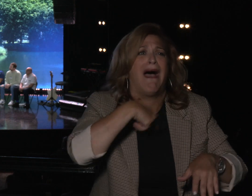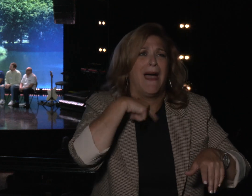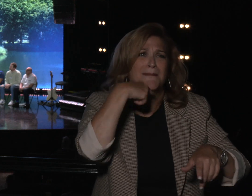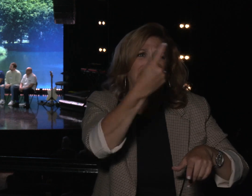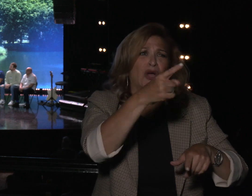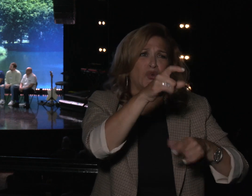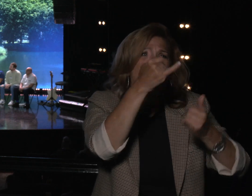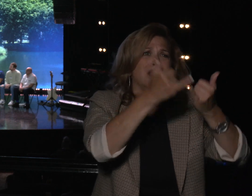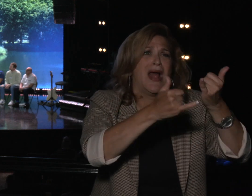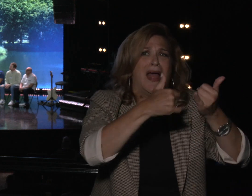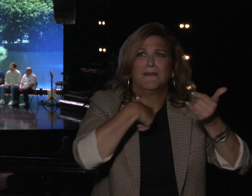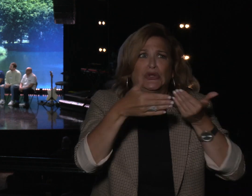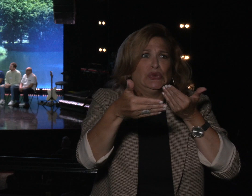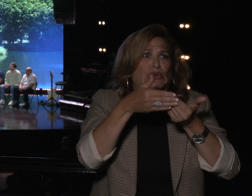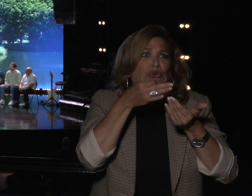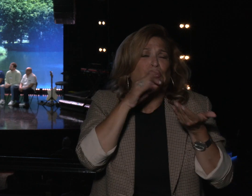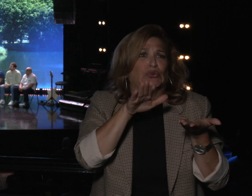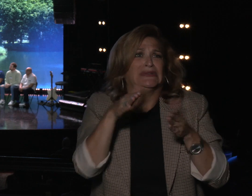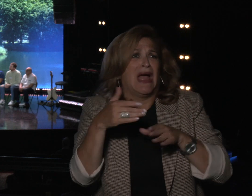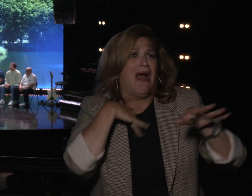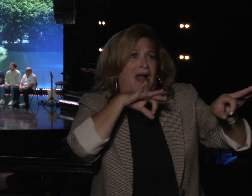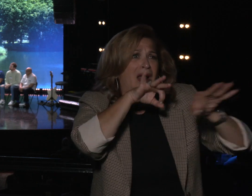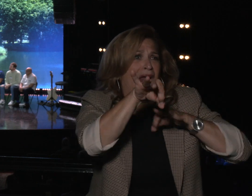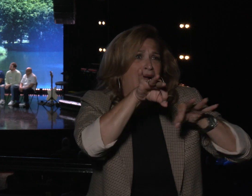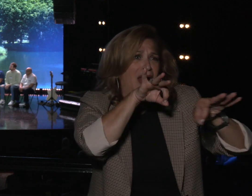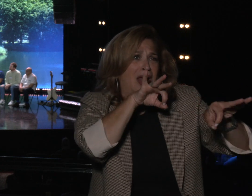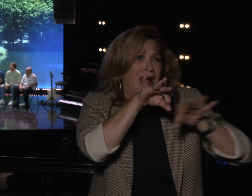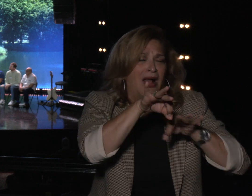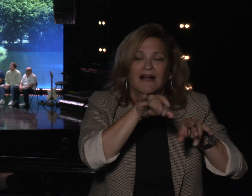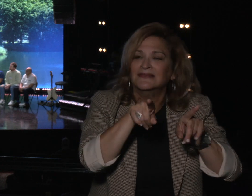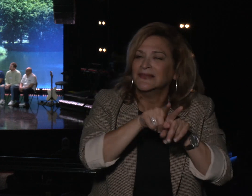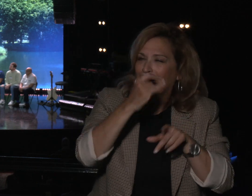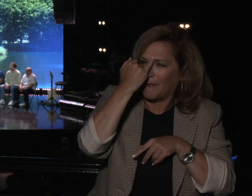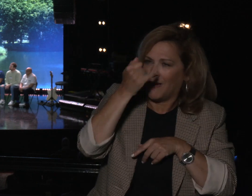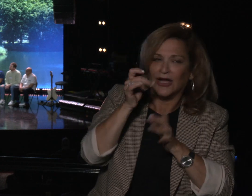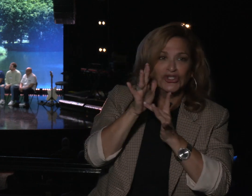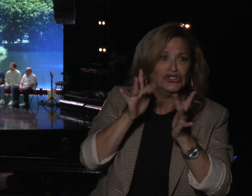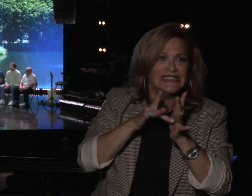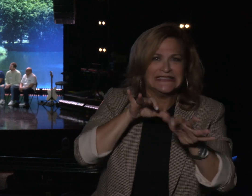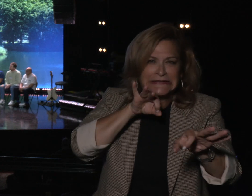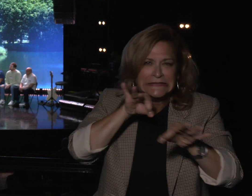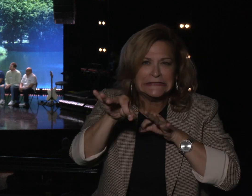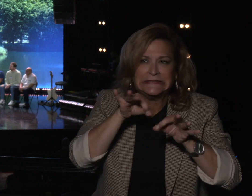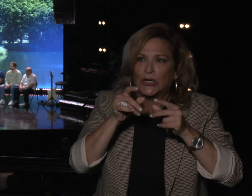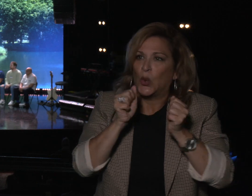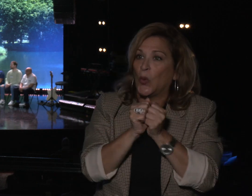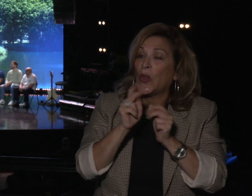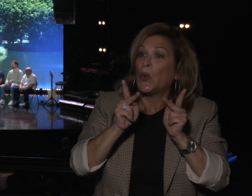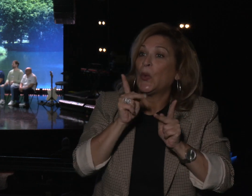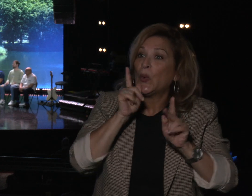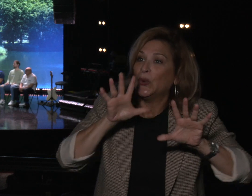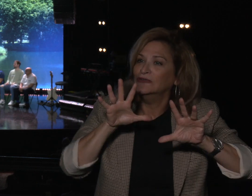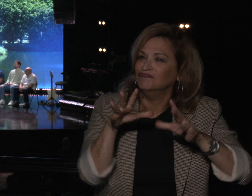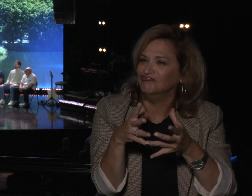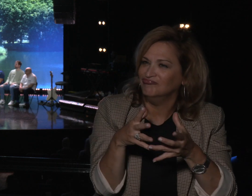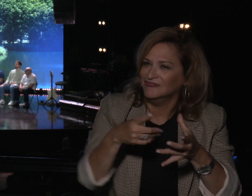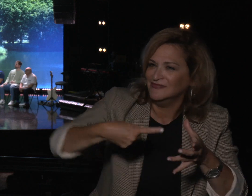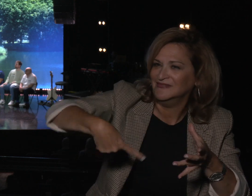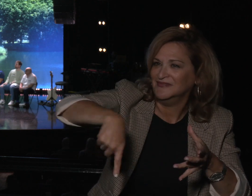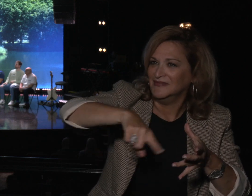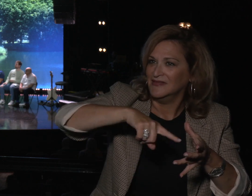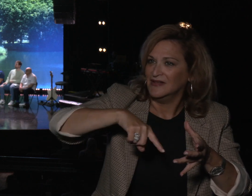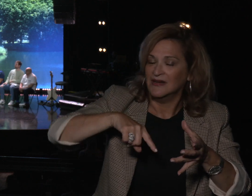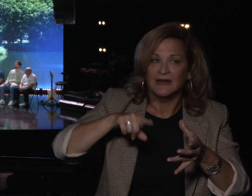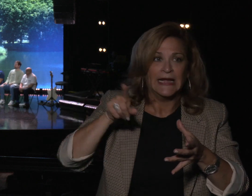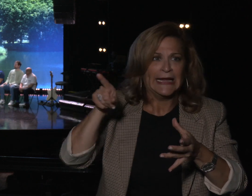are last minute instructions. This is his farewell speech, his final hours with his inner circle. These are important things before I